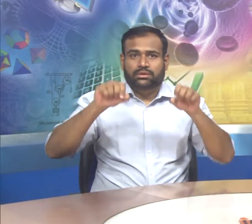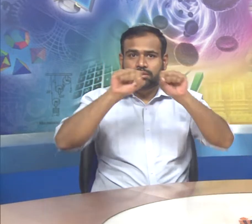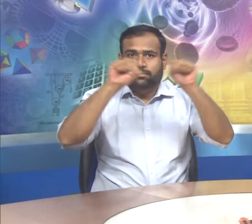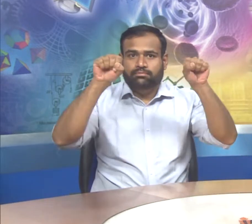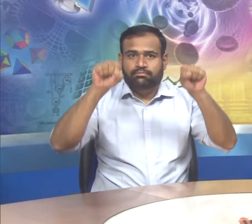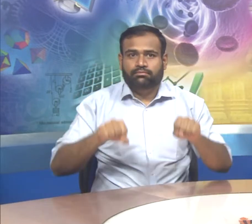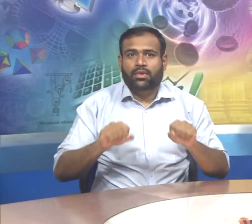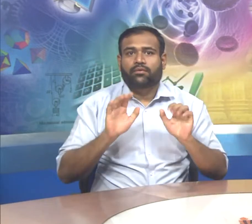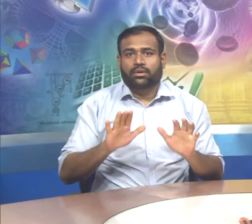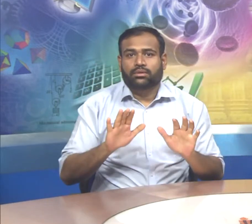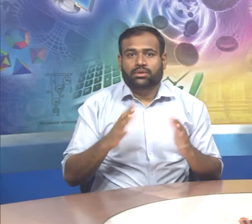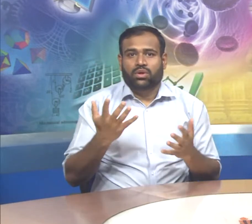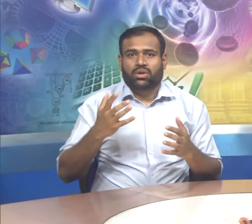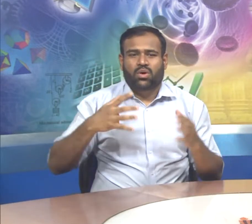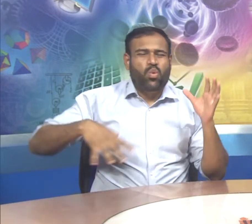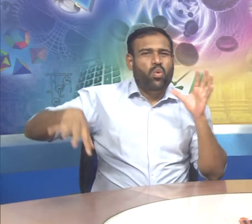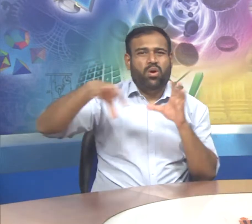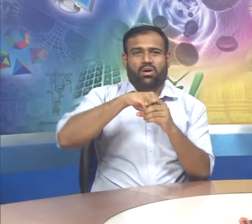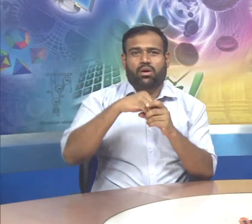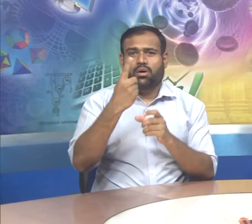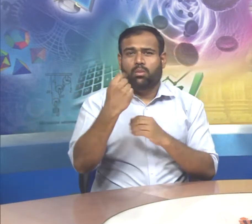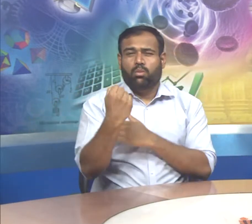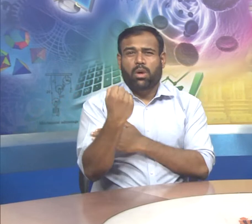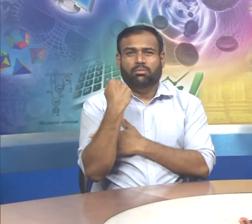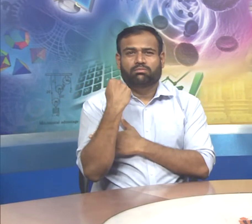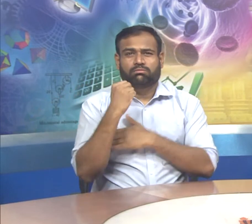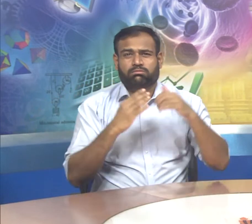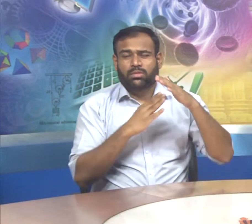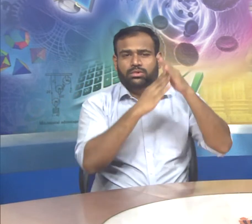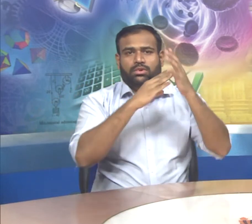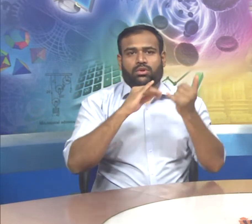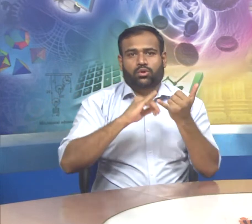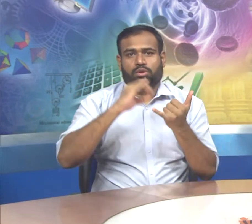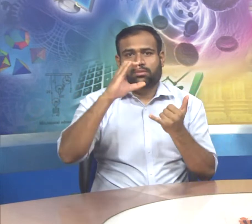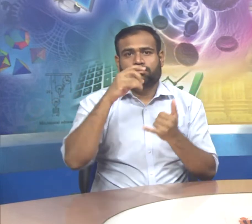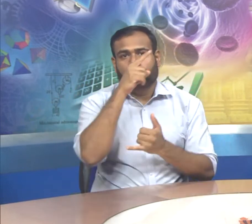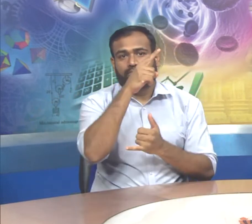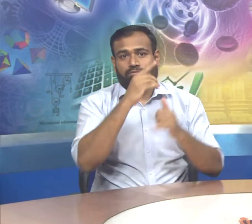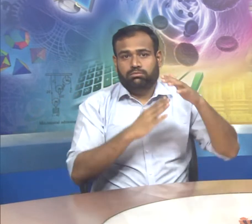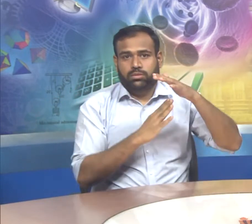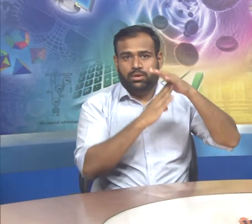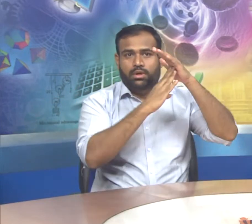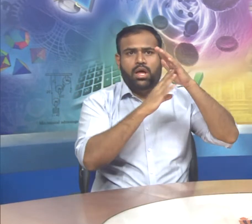single unified and integrated judicial system.